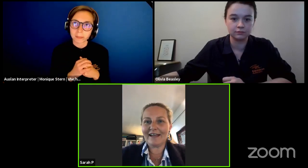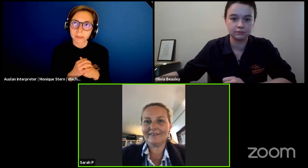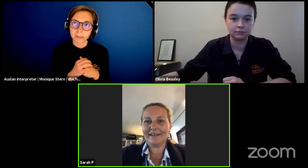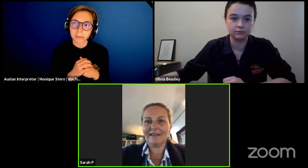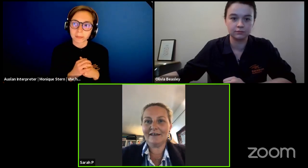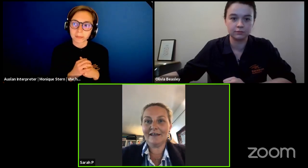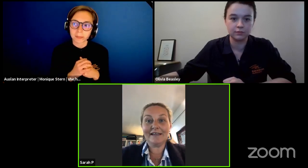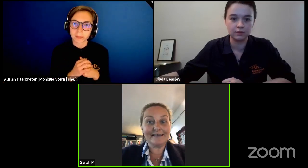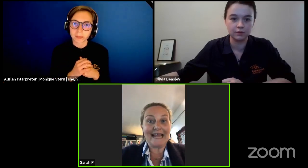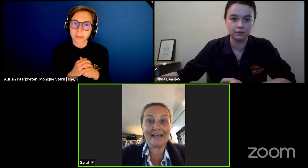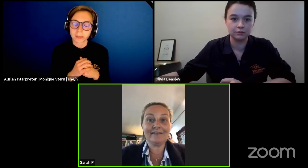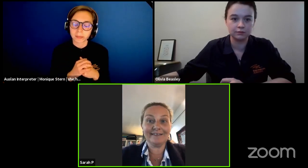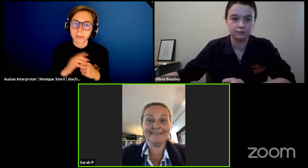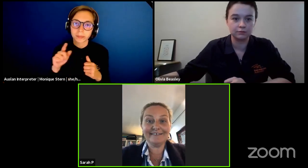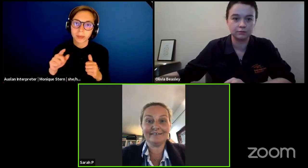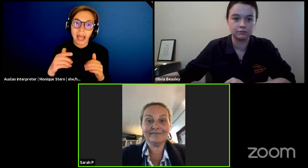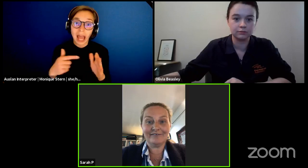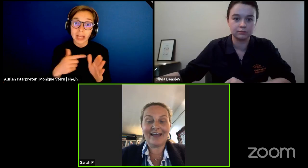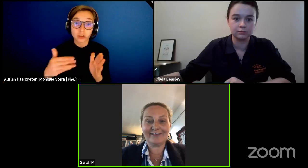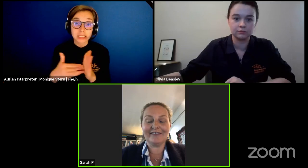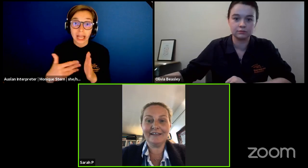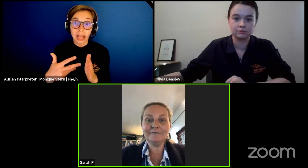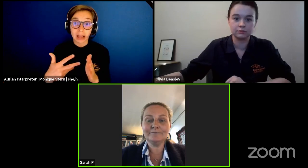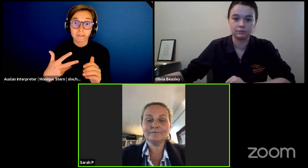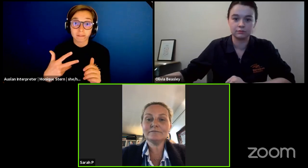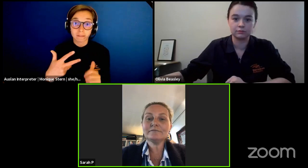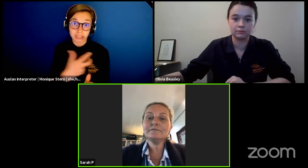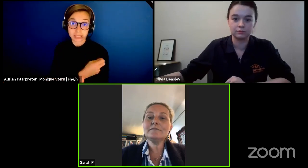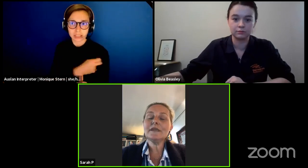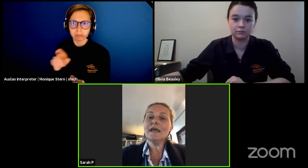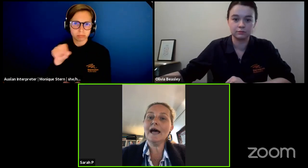AstraZeneca vaccine is an excellent vaccine.